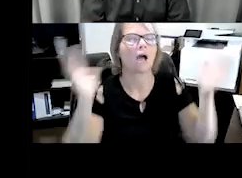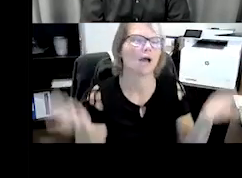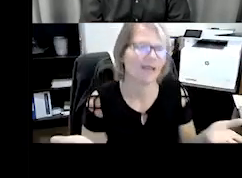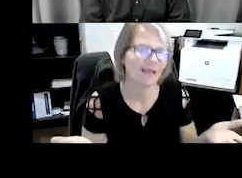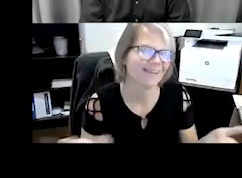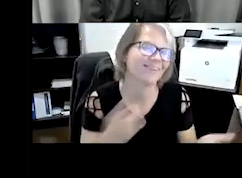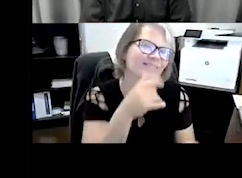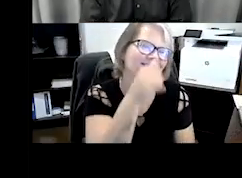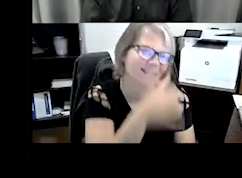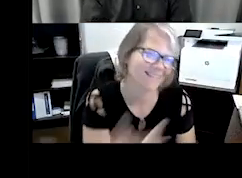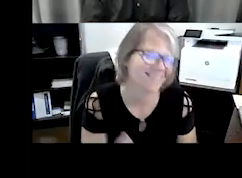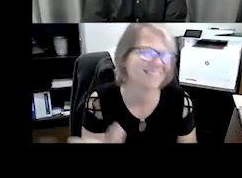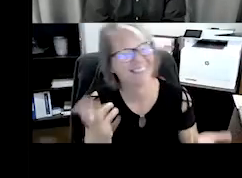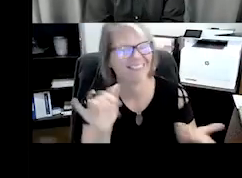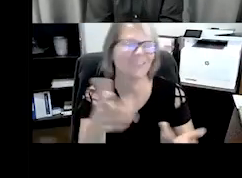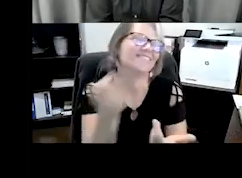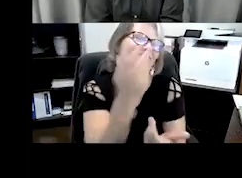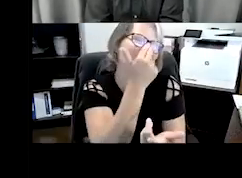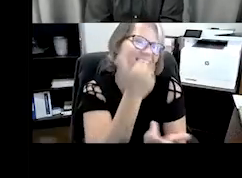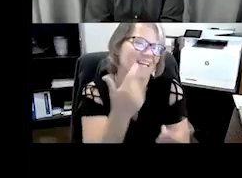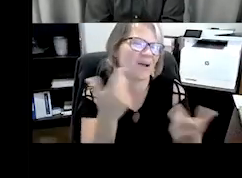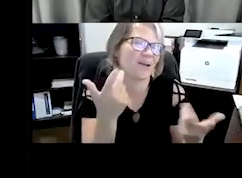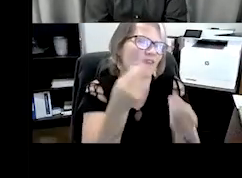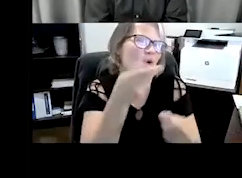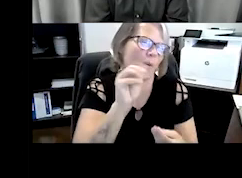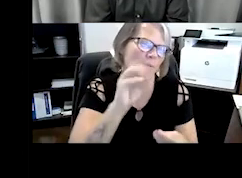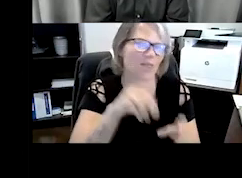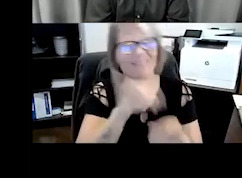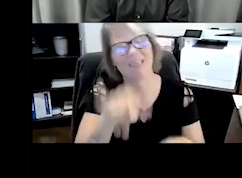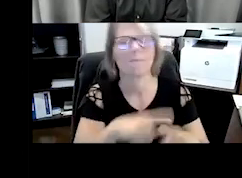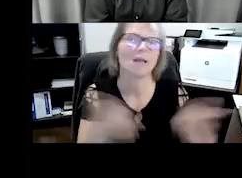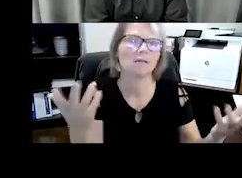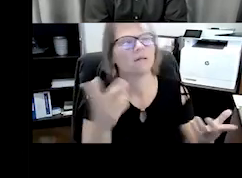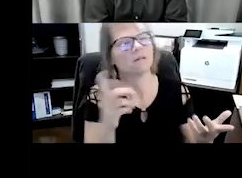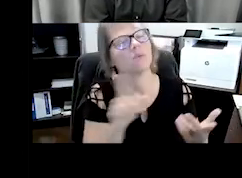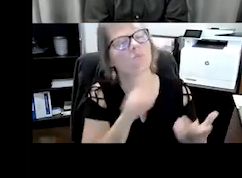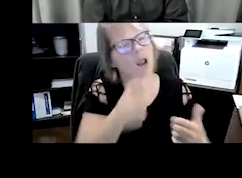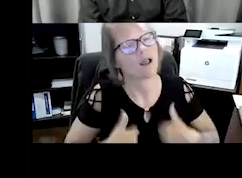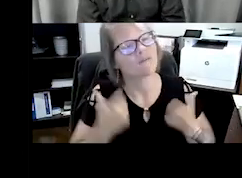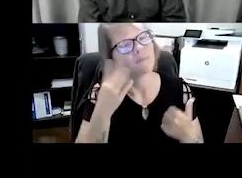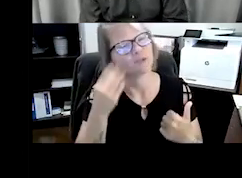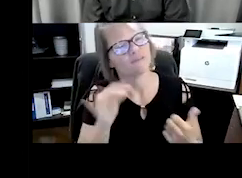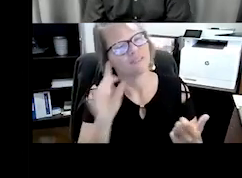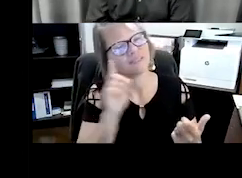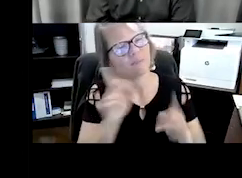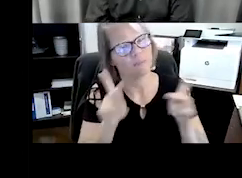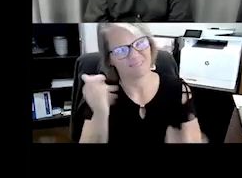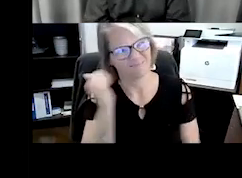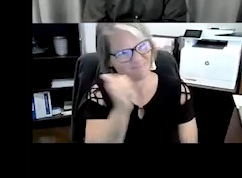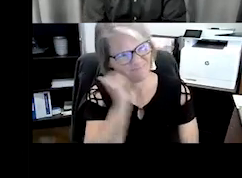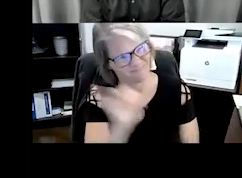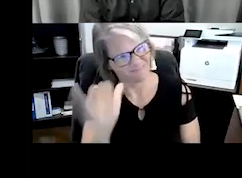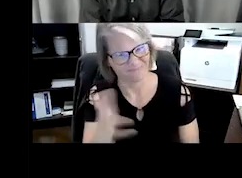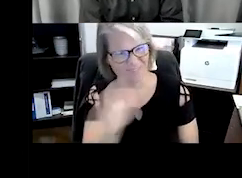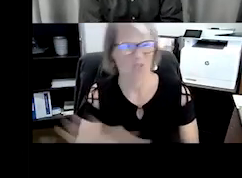get, right? But we still get the deer in the headlights look. So this is kind of a funny example. We wanted to use a little bit of humor of what